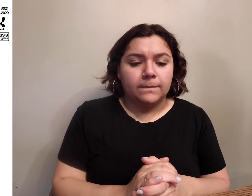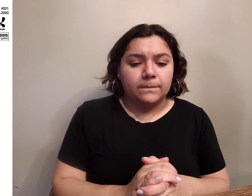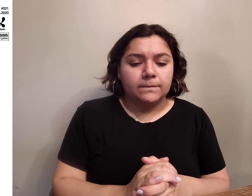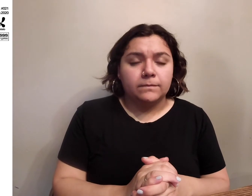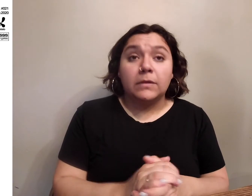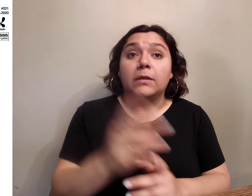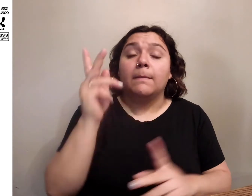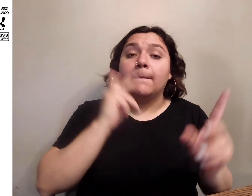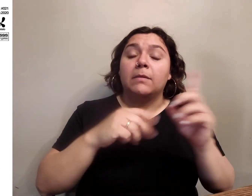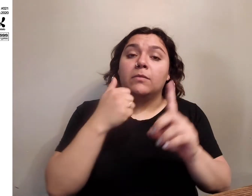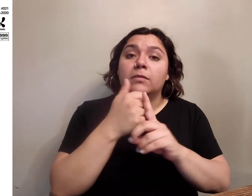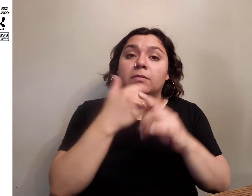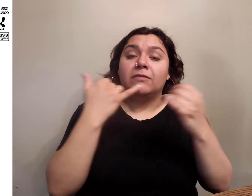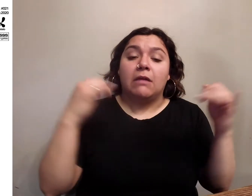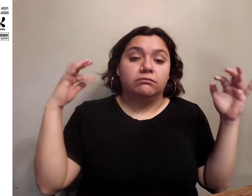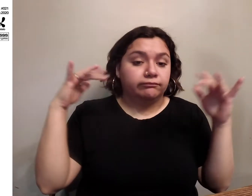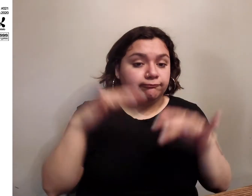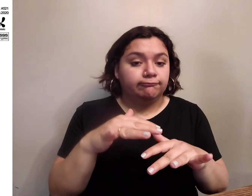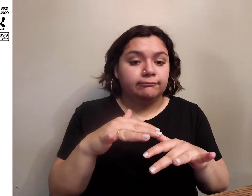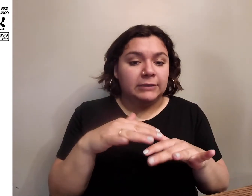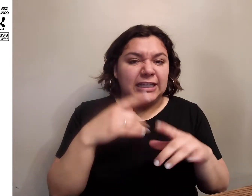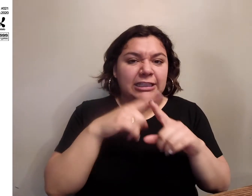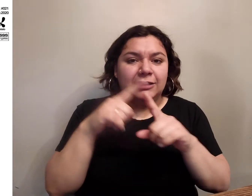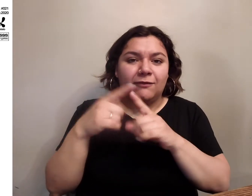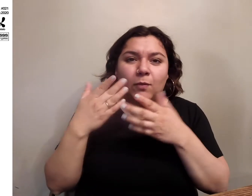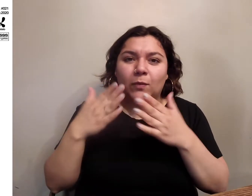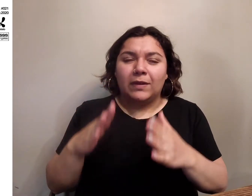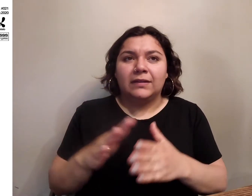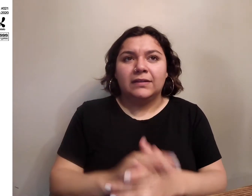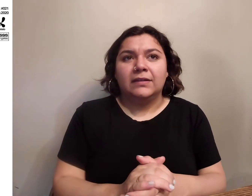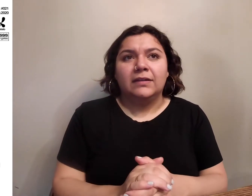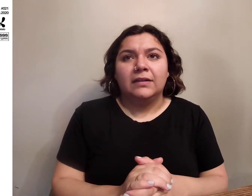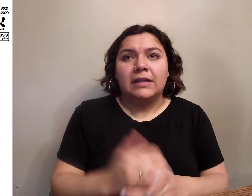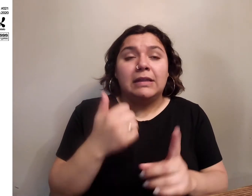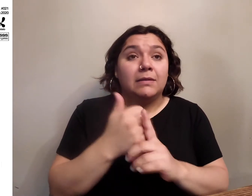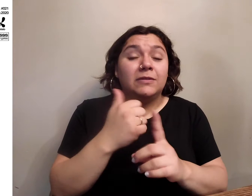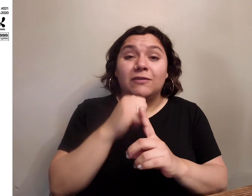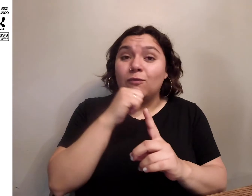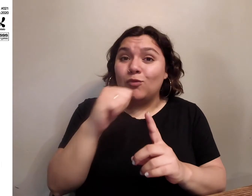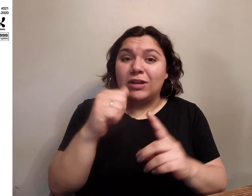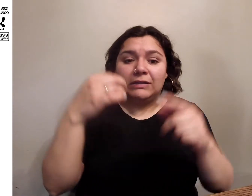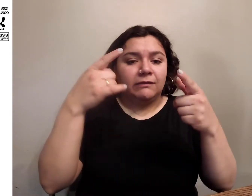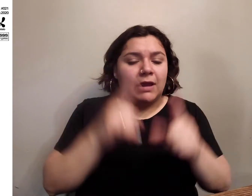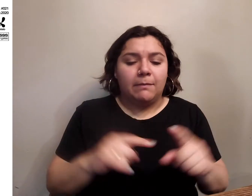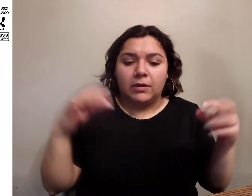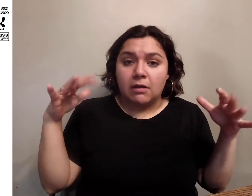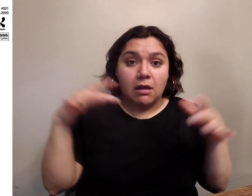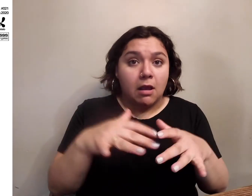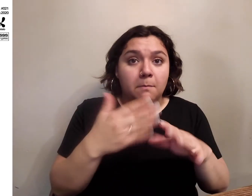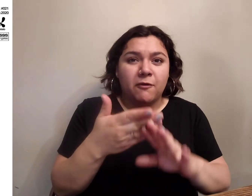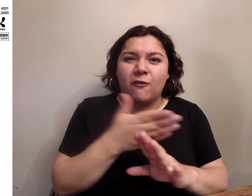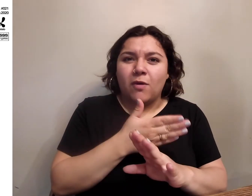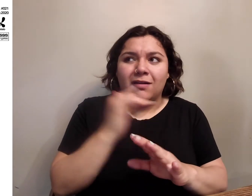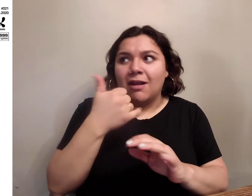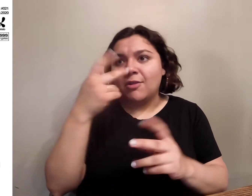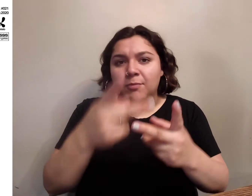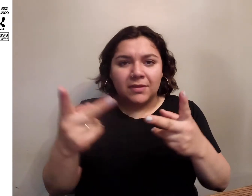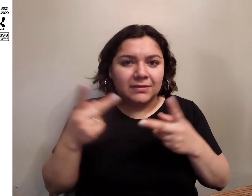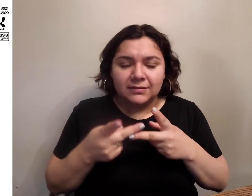how people have come together in ways that they would not have been able to come together in other